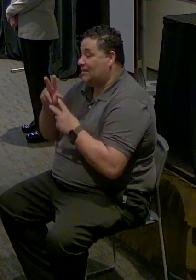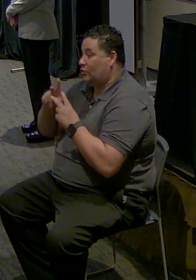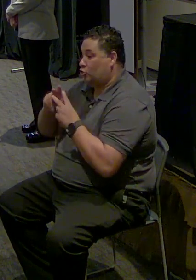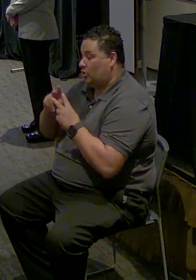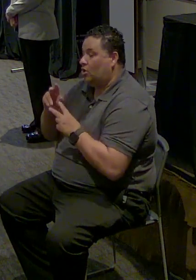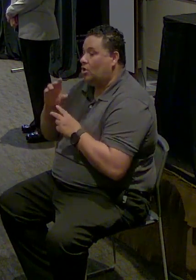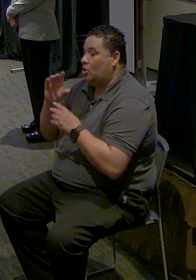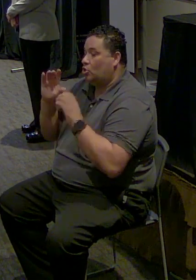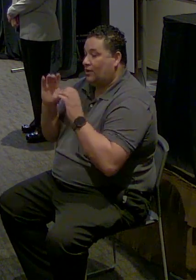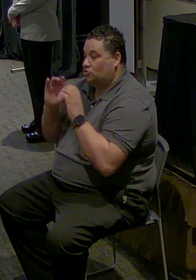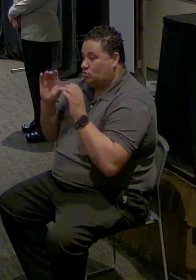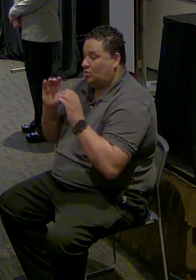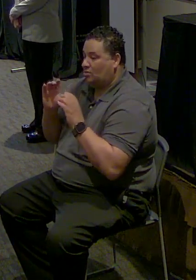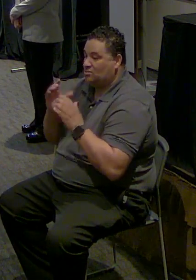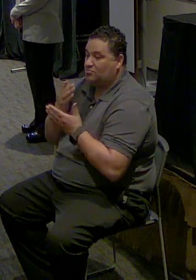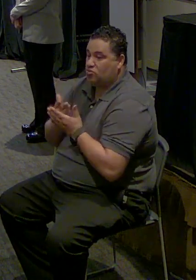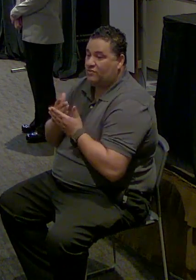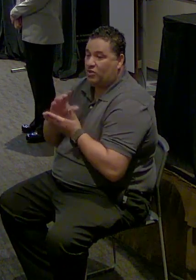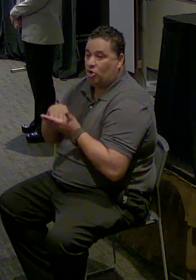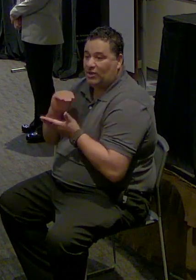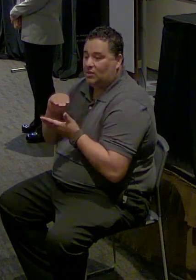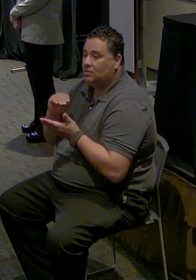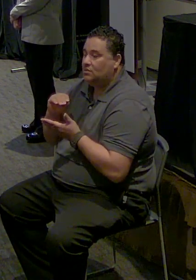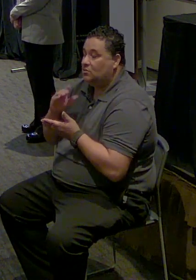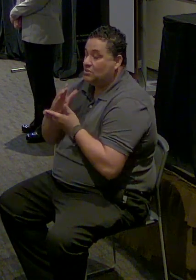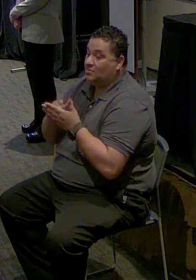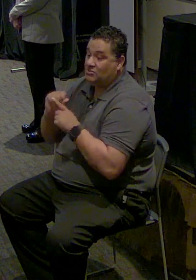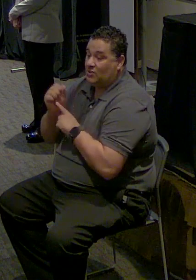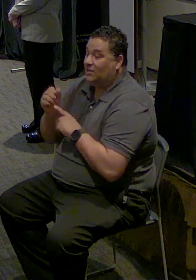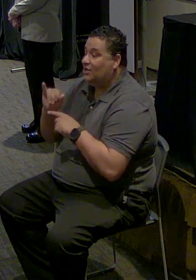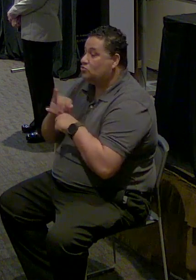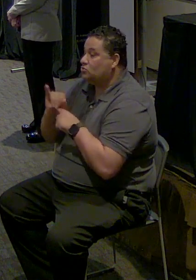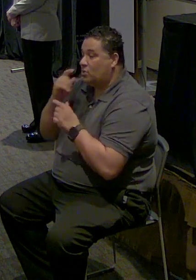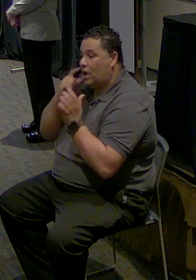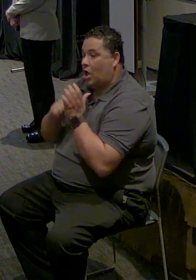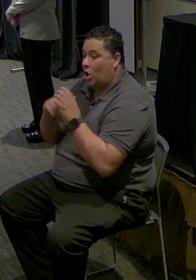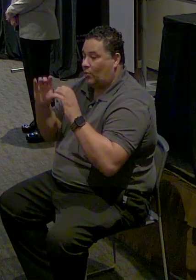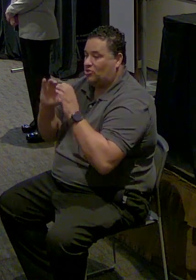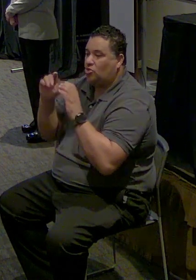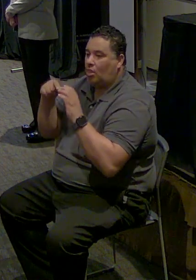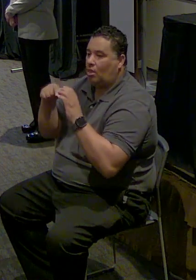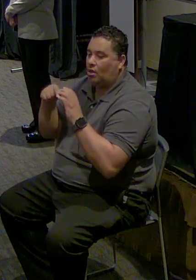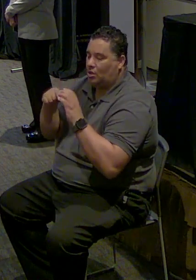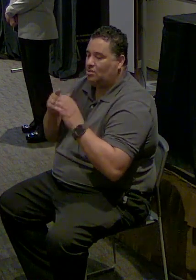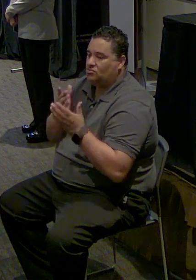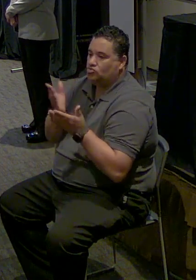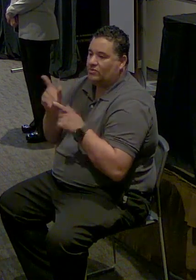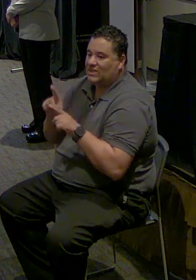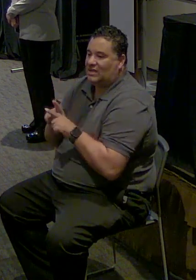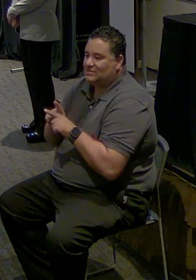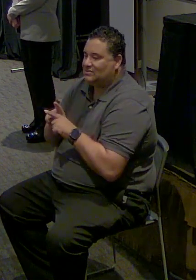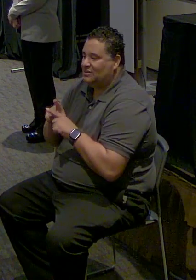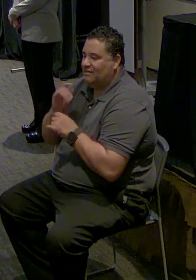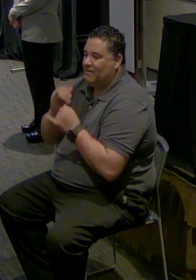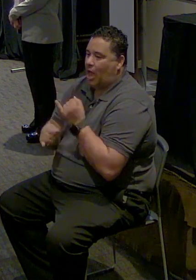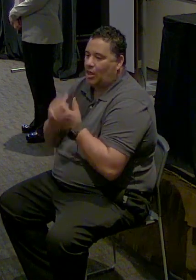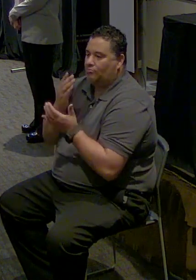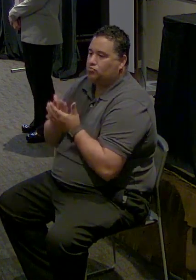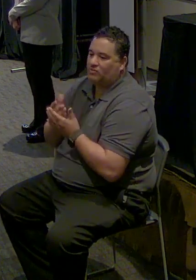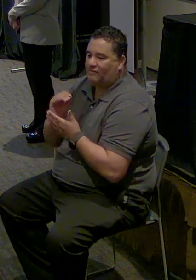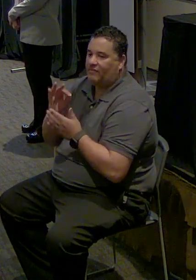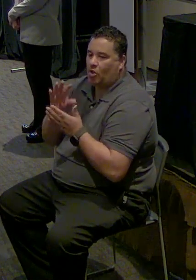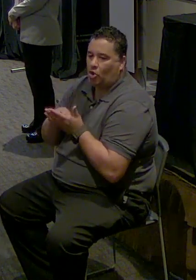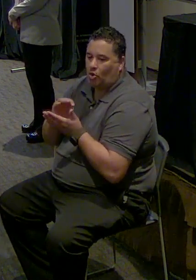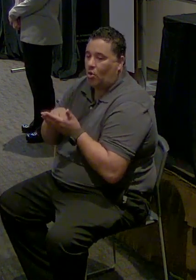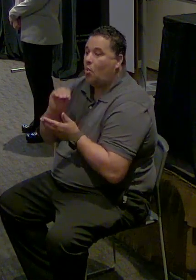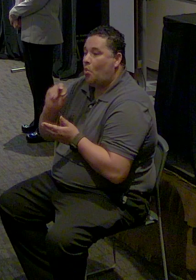credential as proof of learning. So in some cases, an industry-recognized credential serves as that final proof of learning.